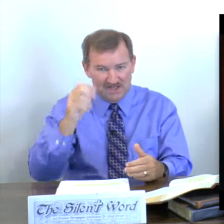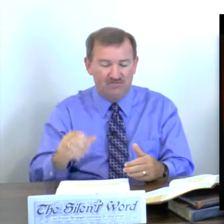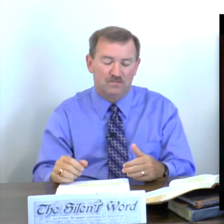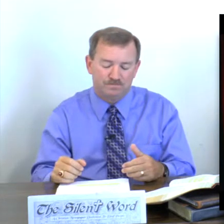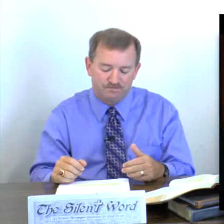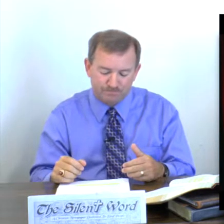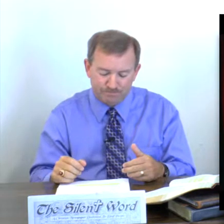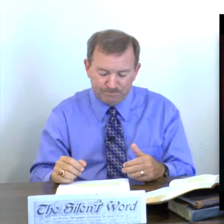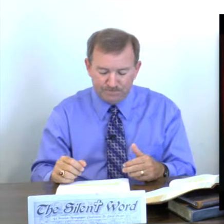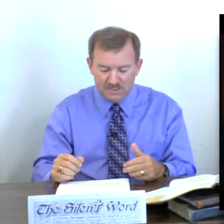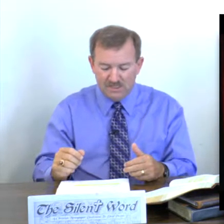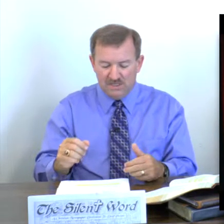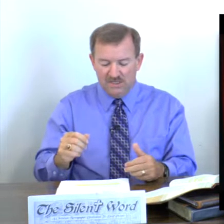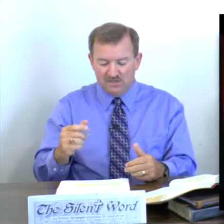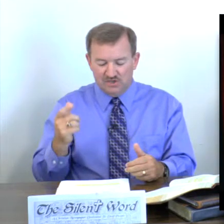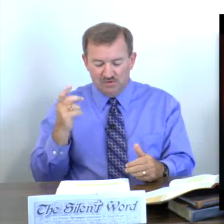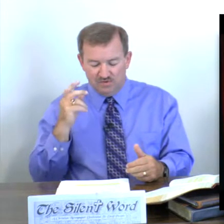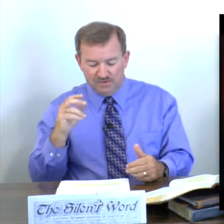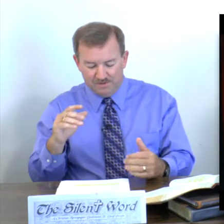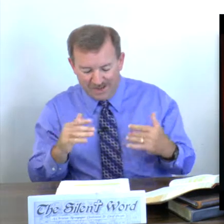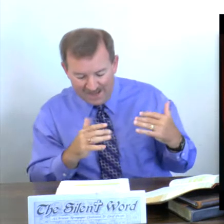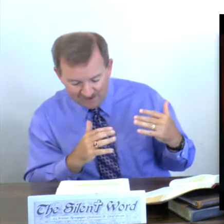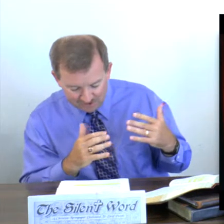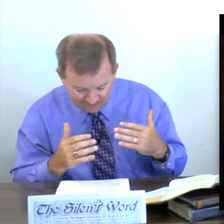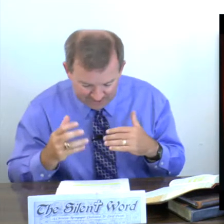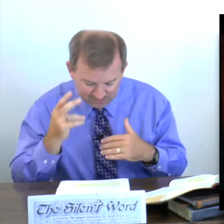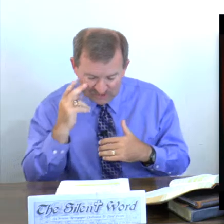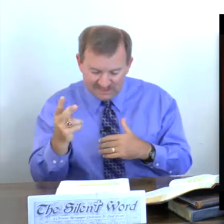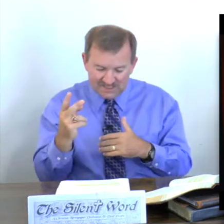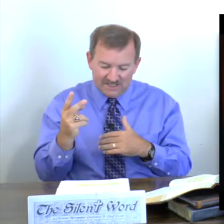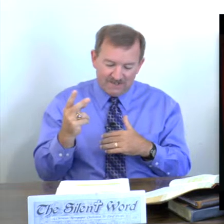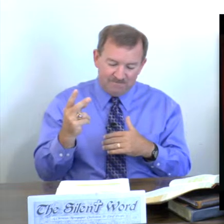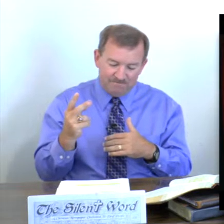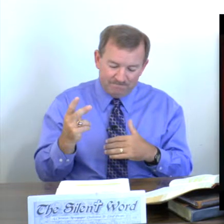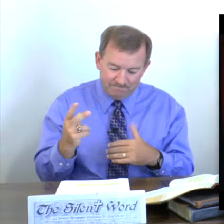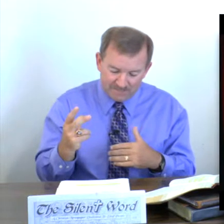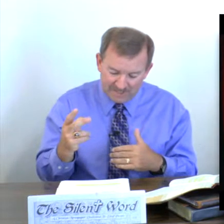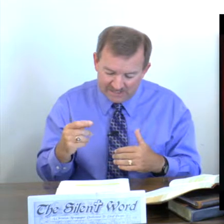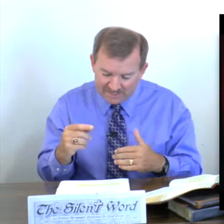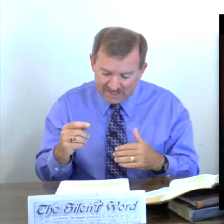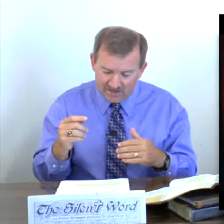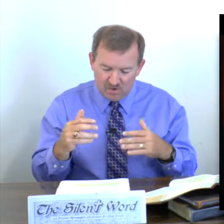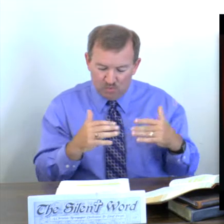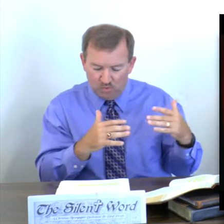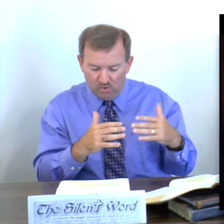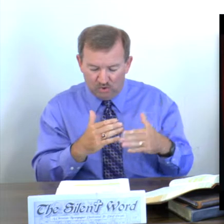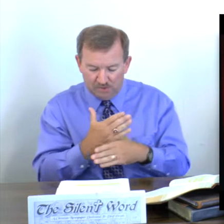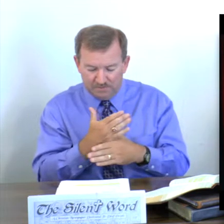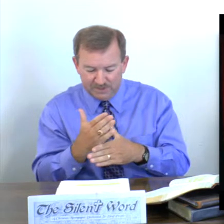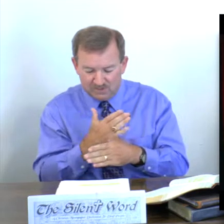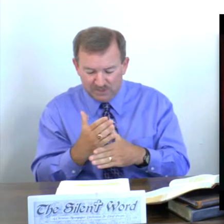devil. So the battle that we see is a war